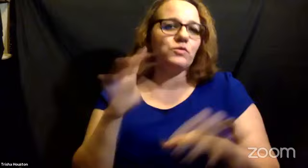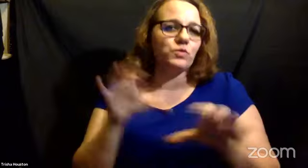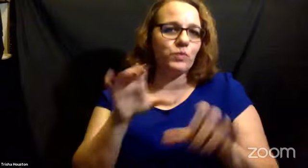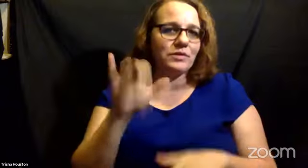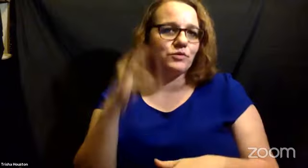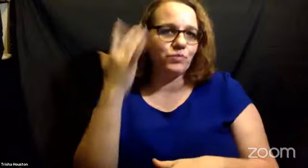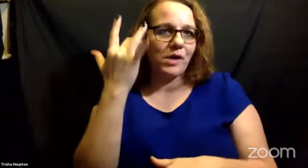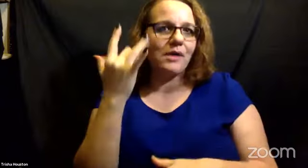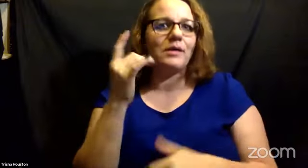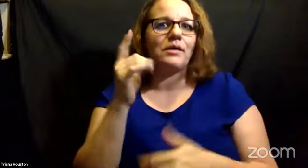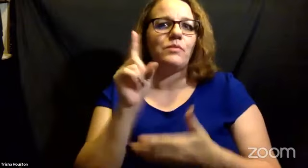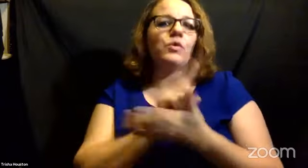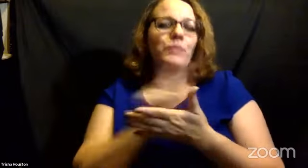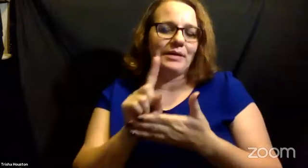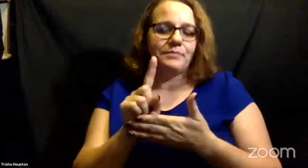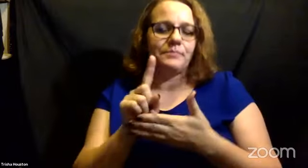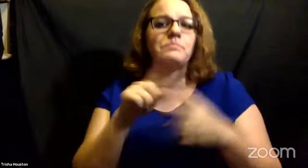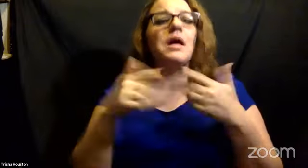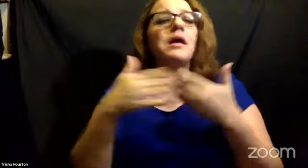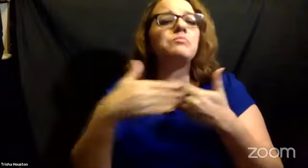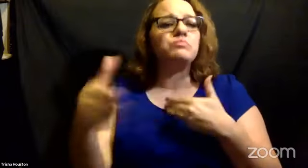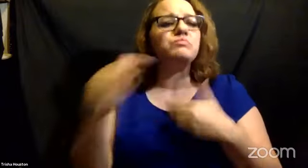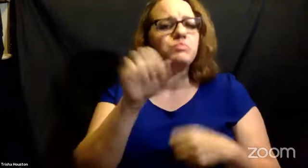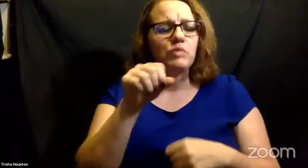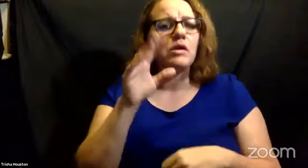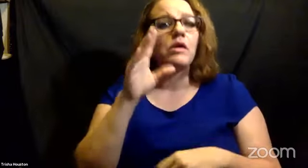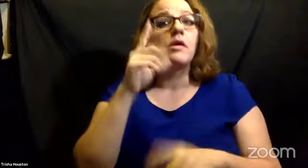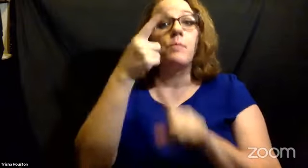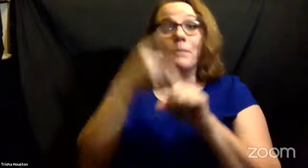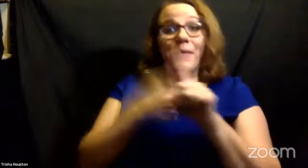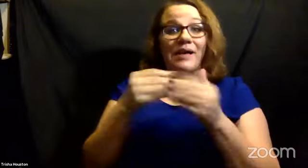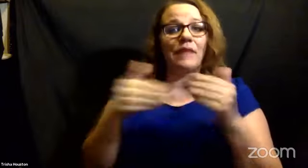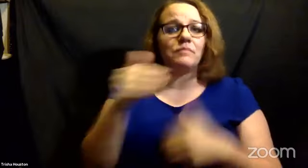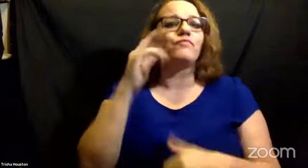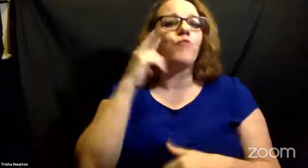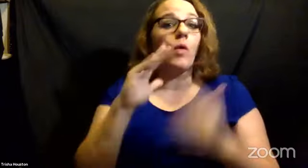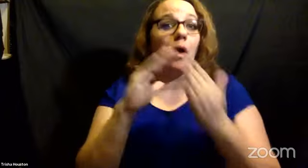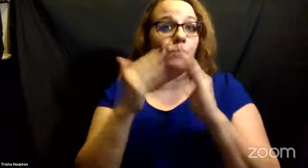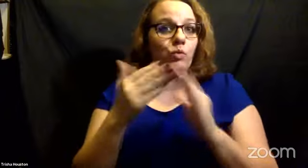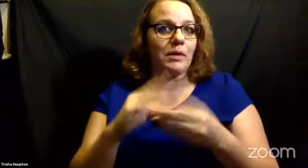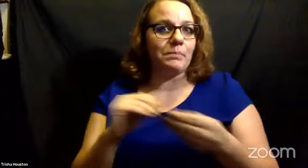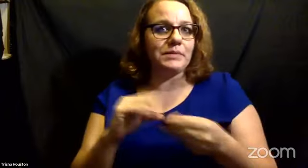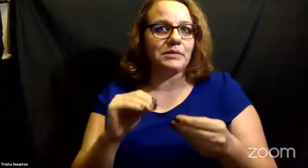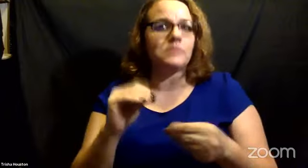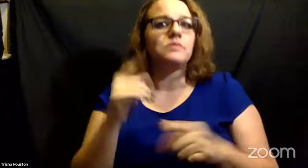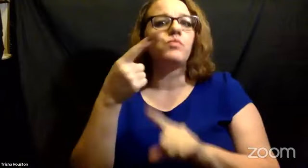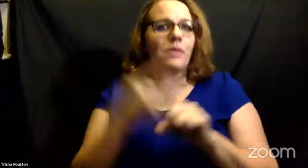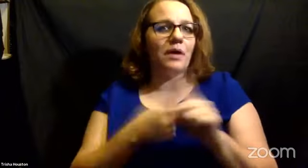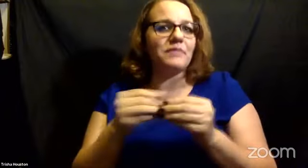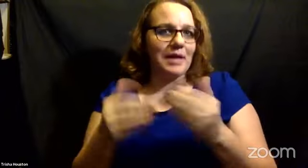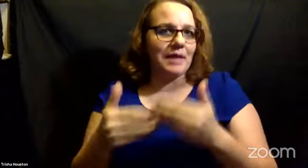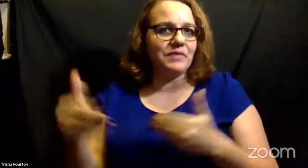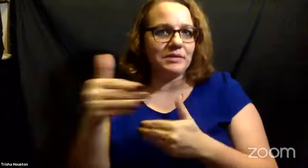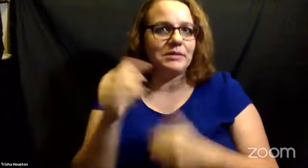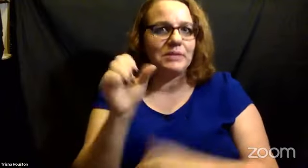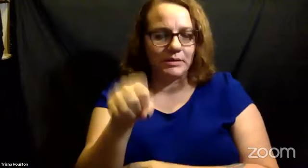Especially during this challenging time, we are going to do 1 week's notice, but for community comments, it will